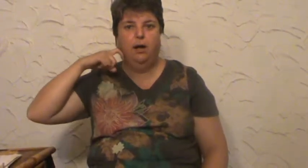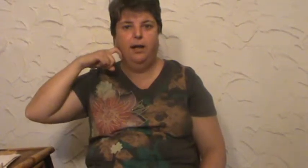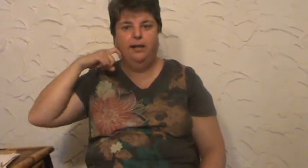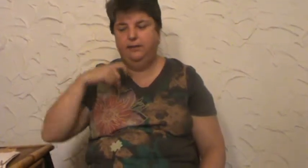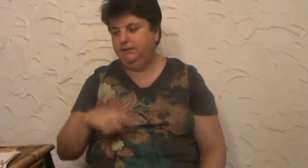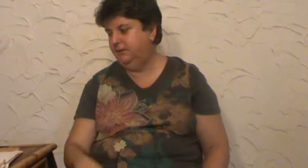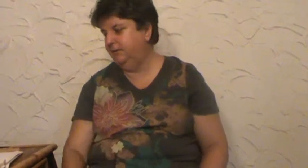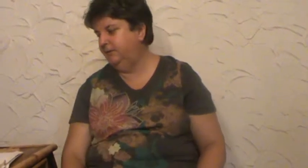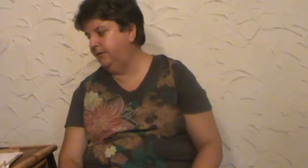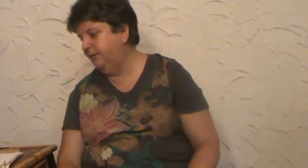dry.